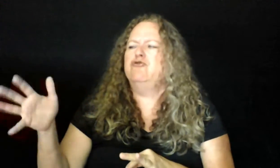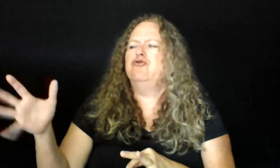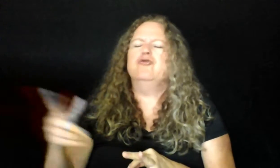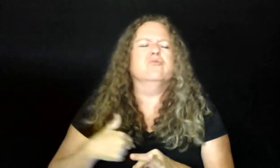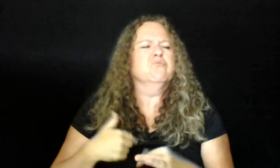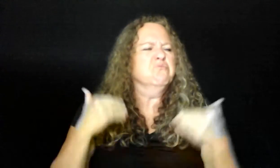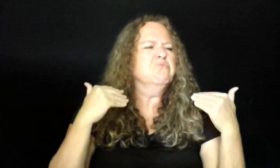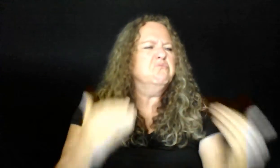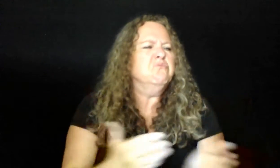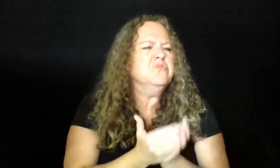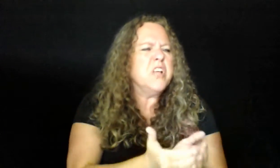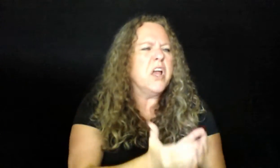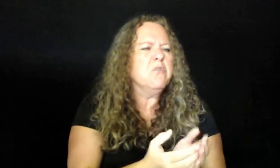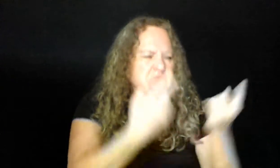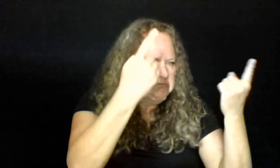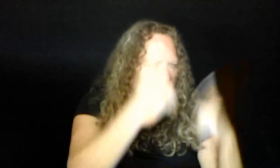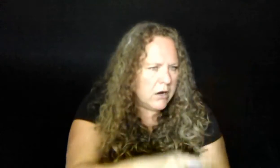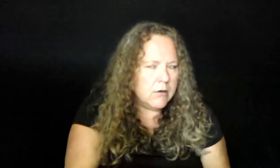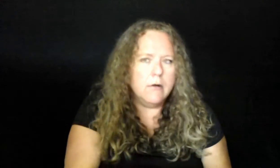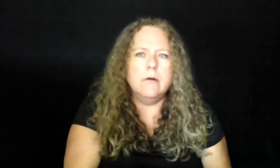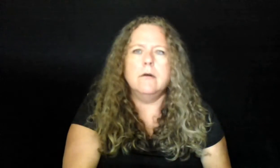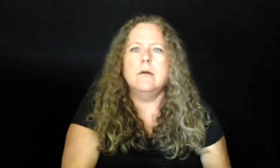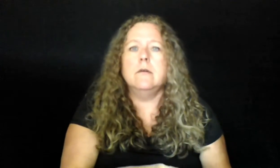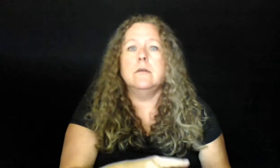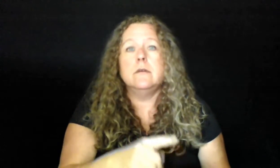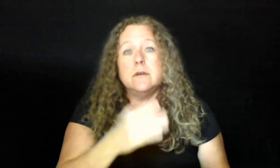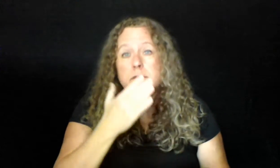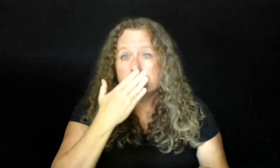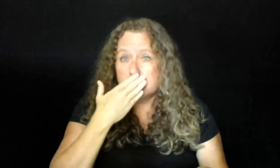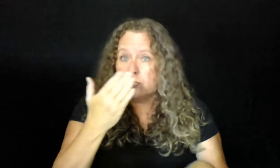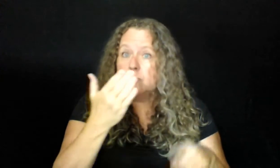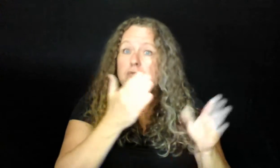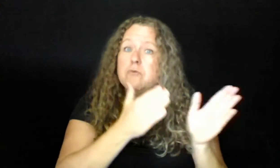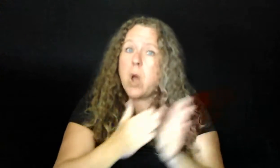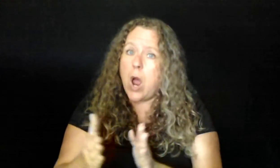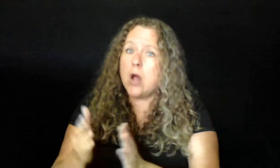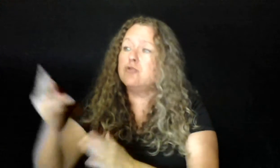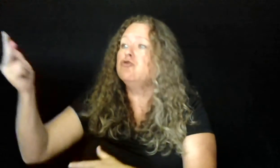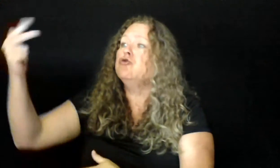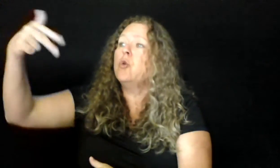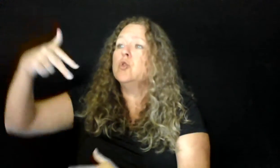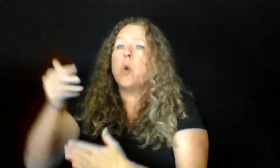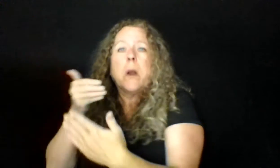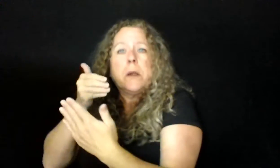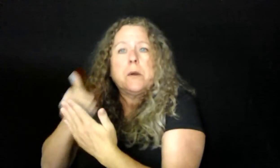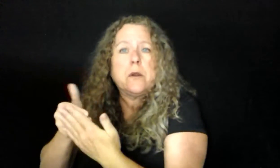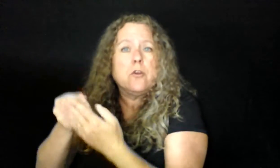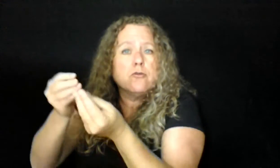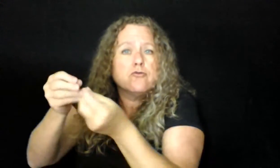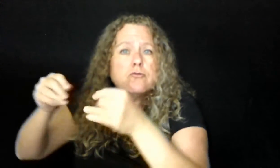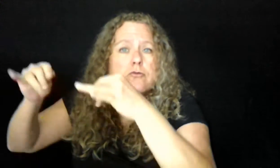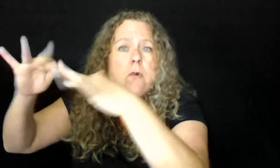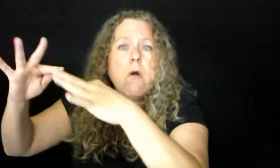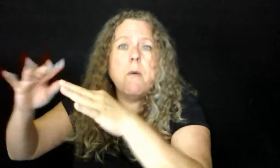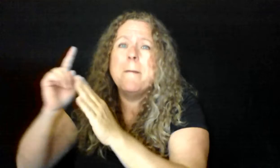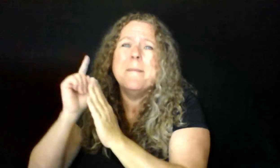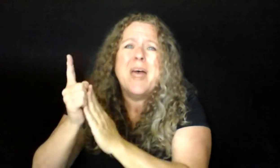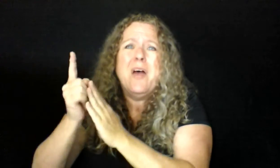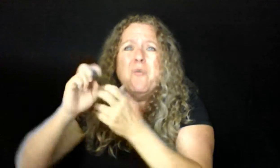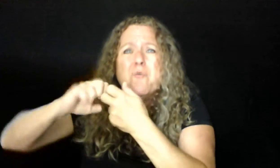sail. Well, here's the thing. It's a good plan. Stay close to shore. First sign of trouble, tie up. So these ships, these were grain